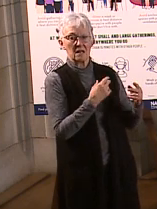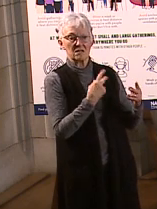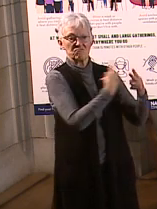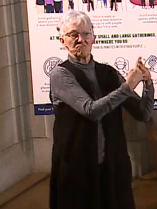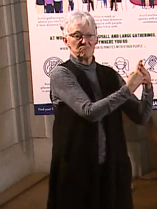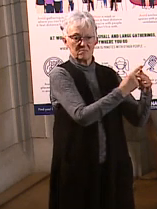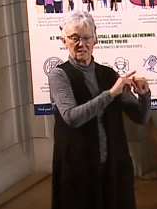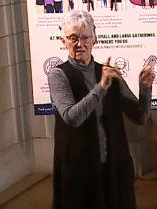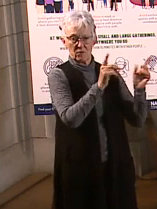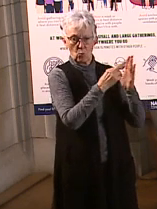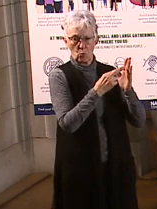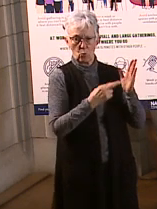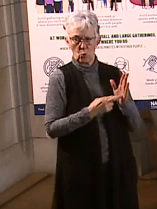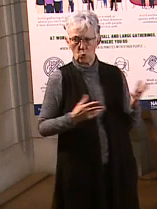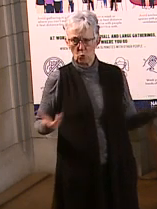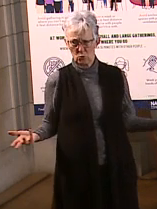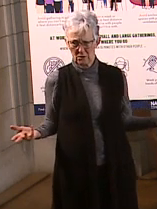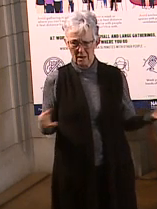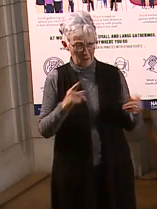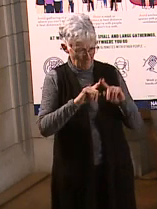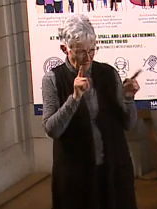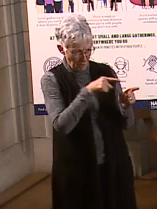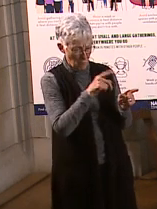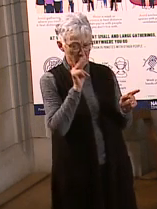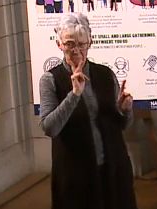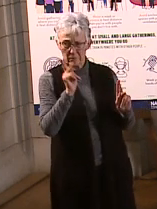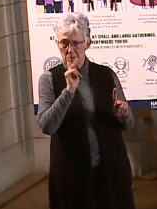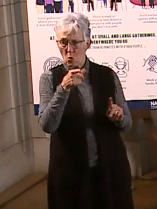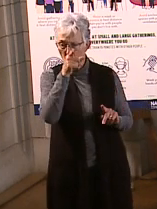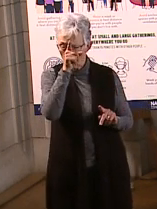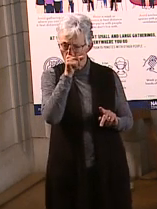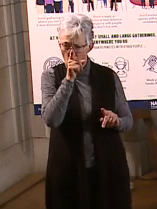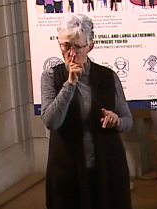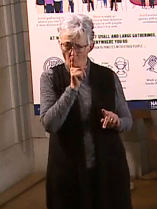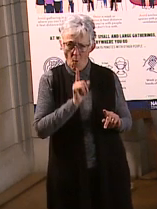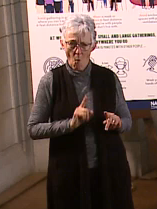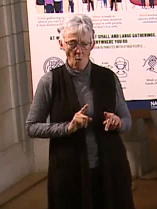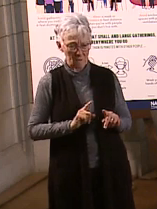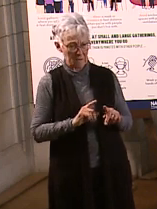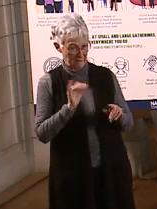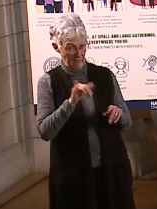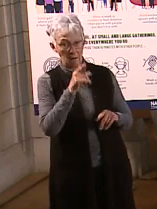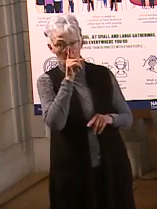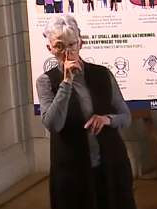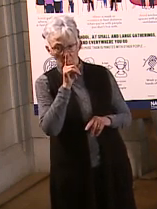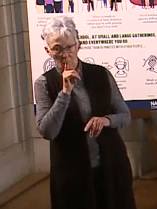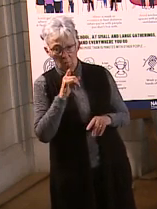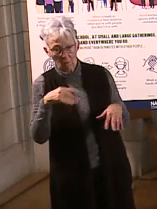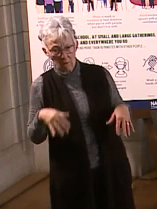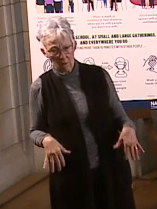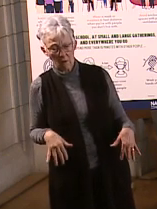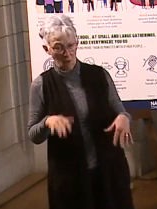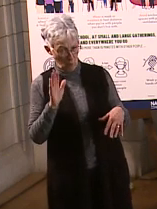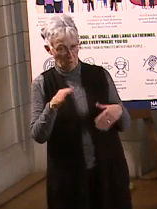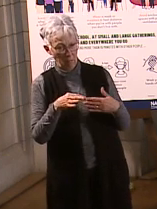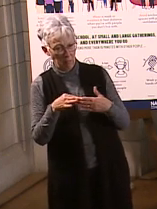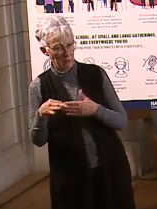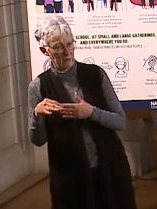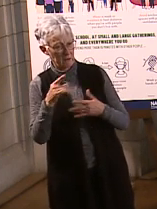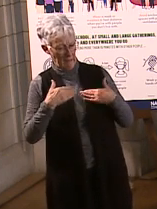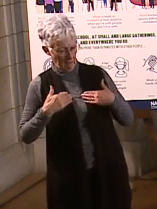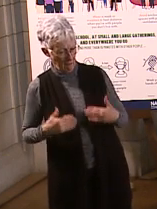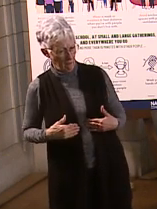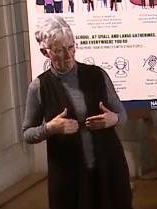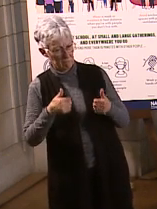family caregivers to make limited visits twice a week. Appreciate if he clarifies that. So with regard to the